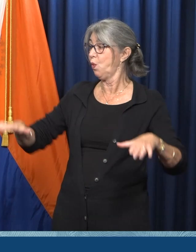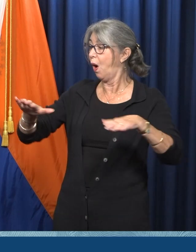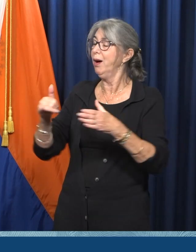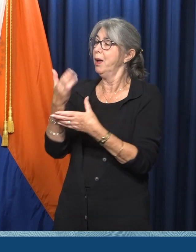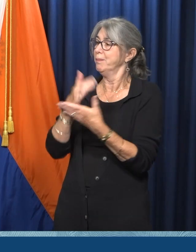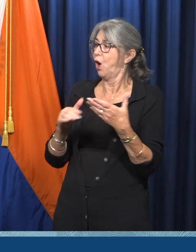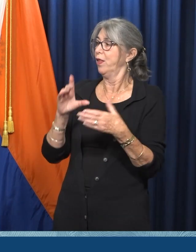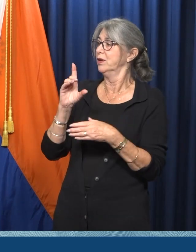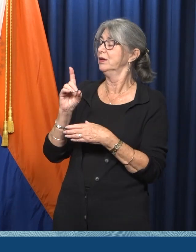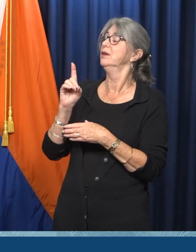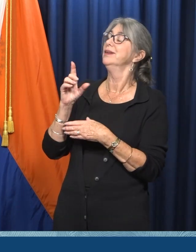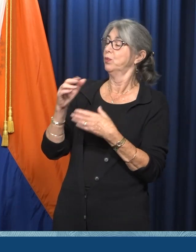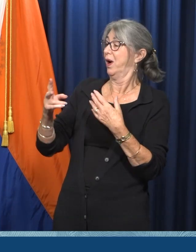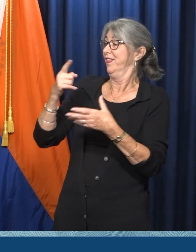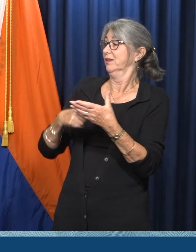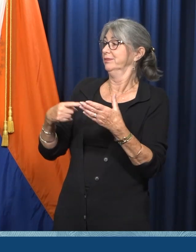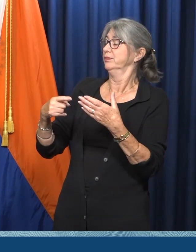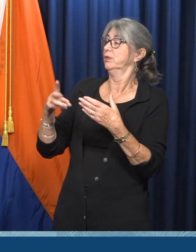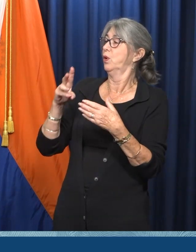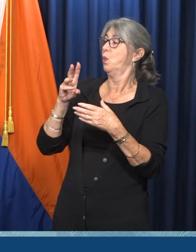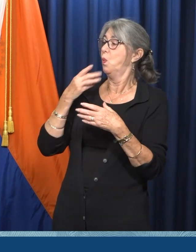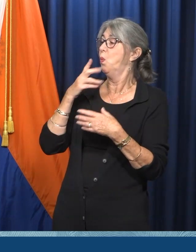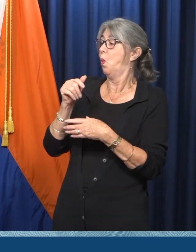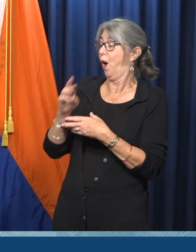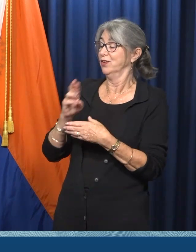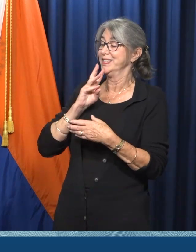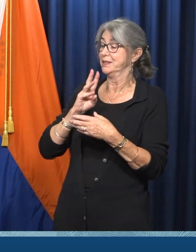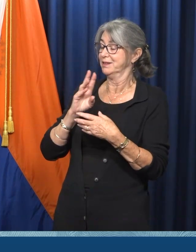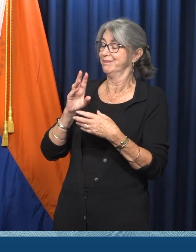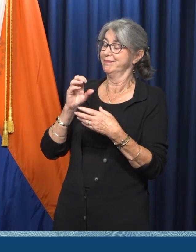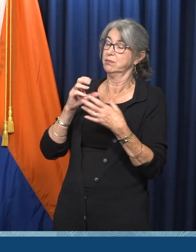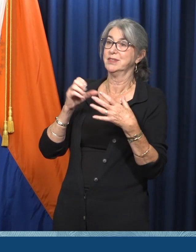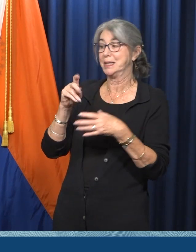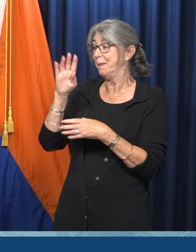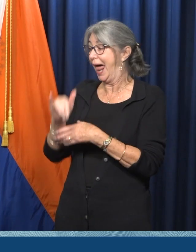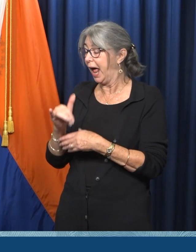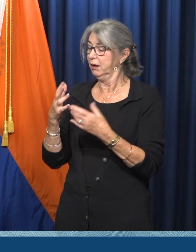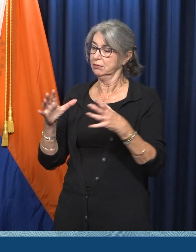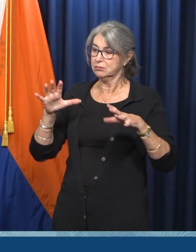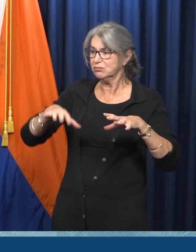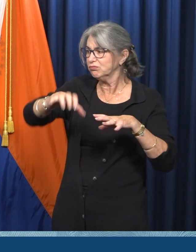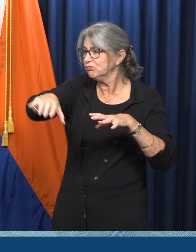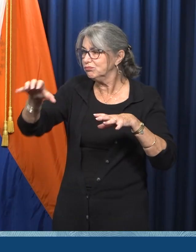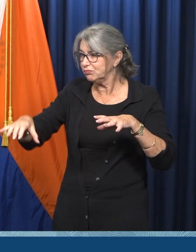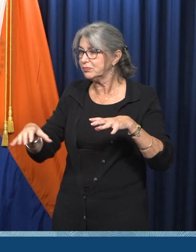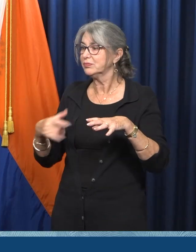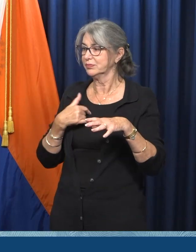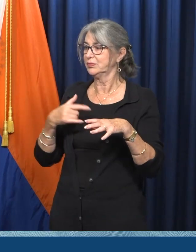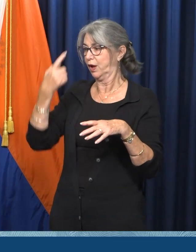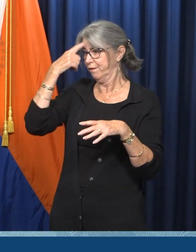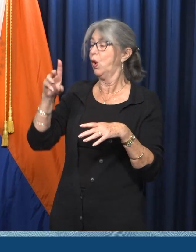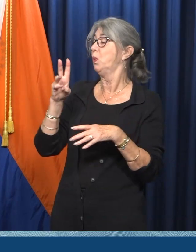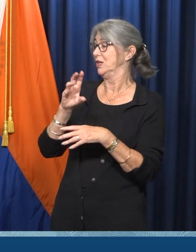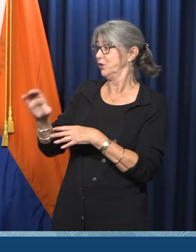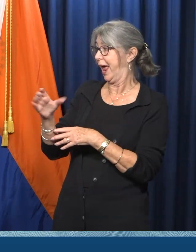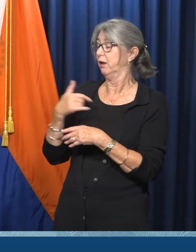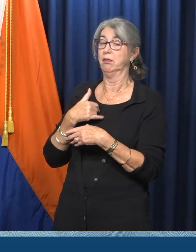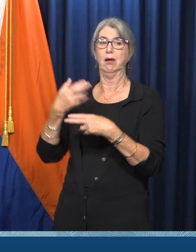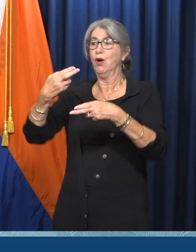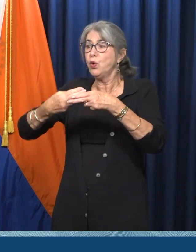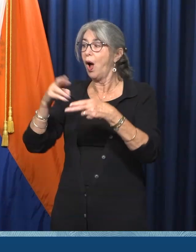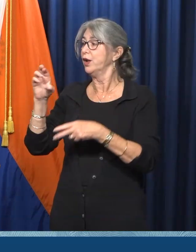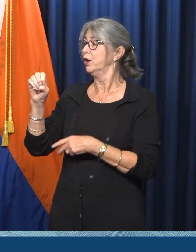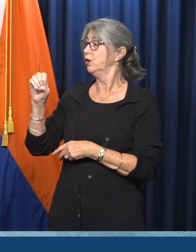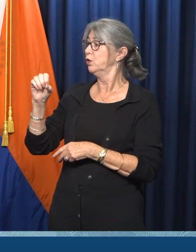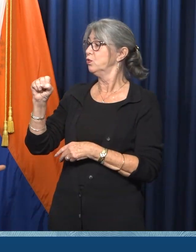of Environmental Conservation's water supplies. All those beautiful bodies of water that we see that are called